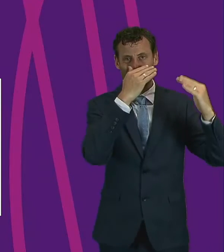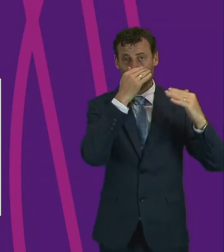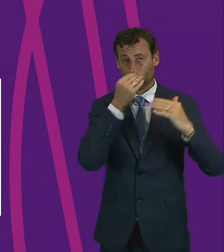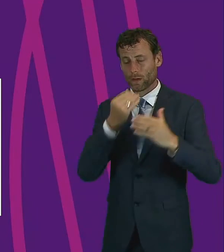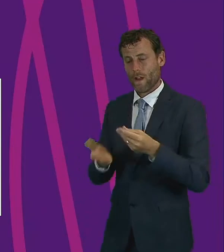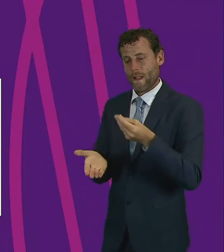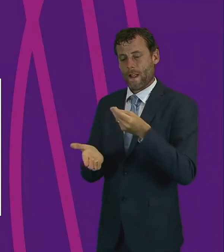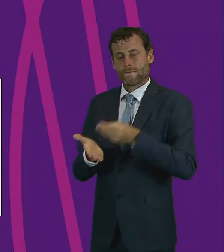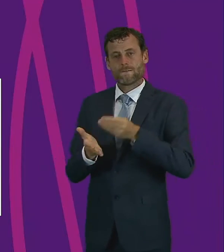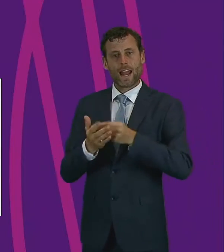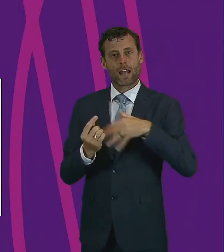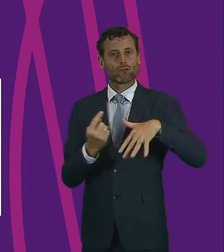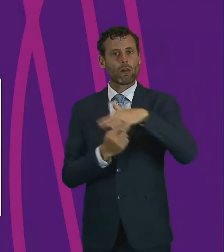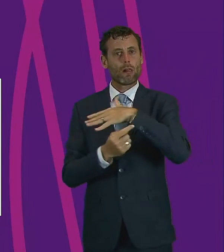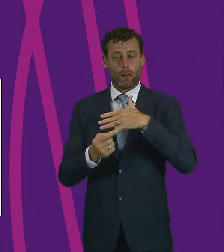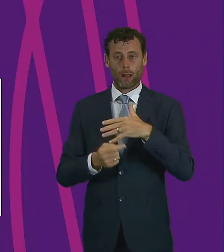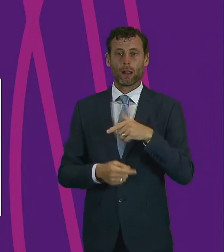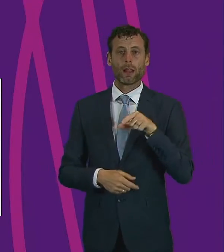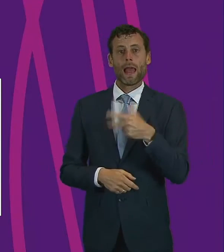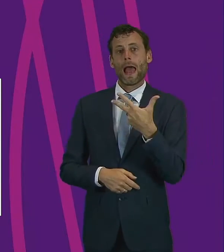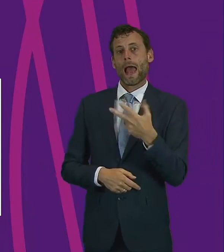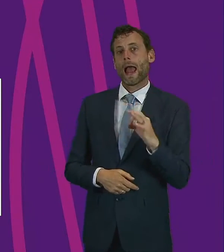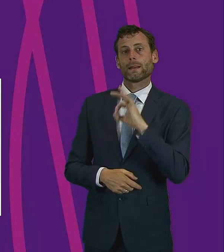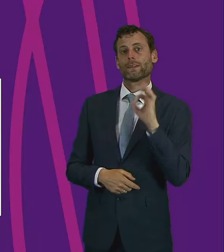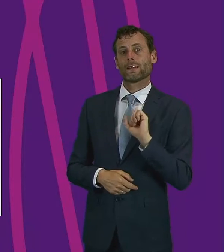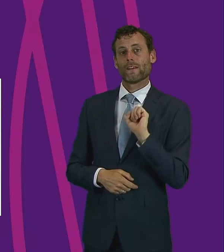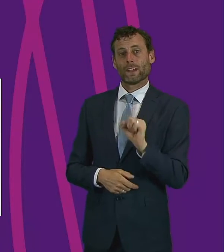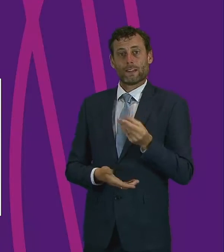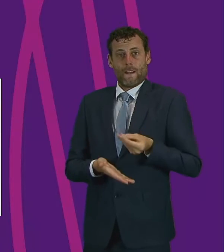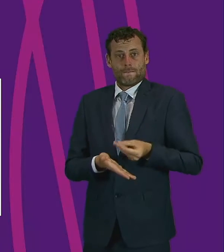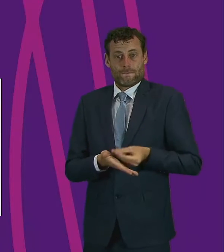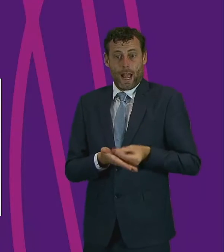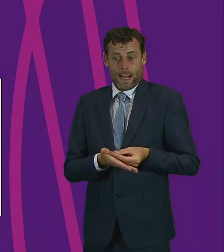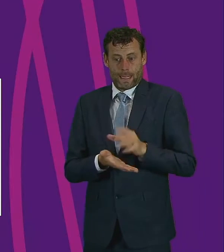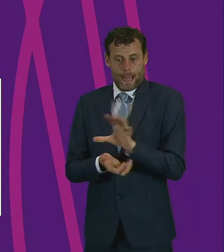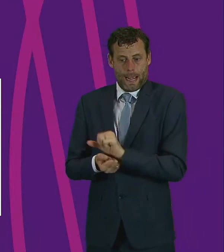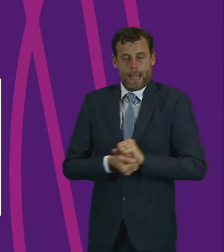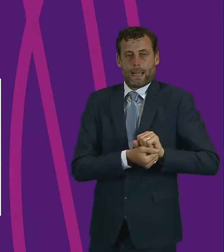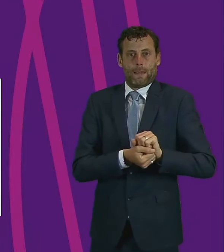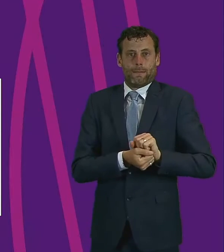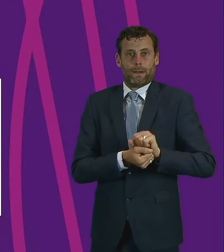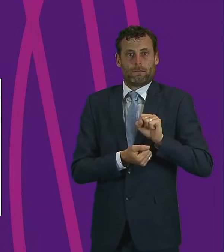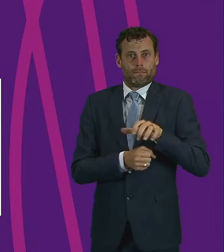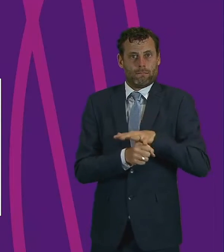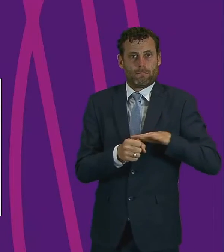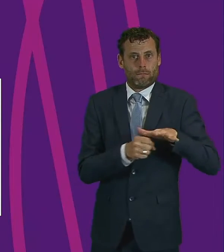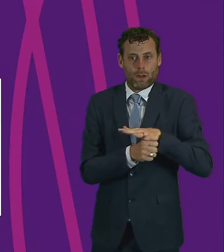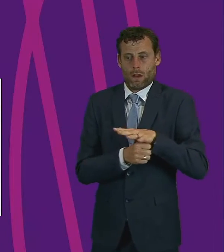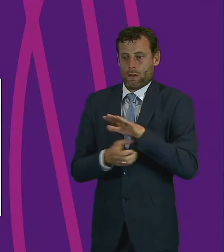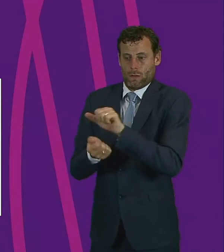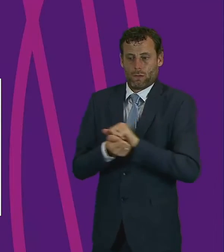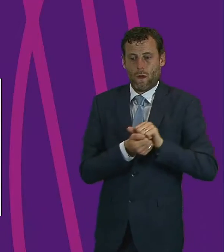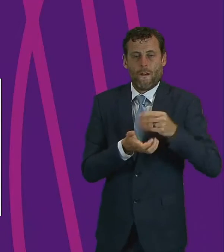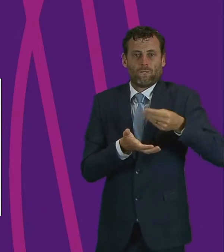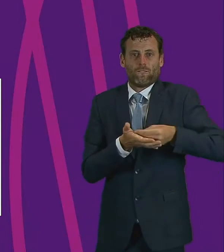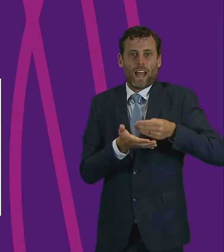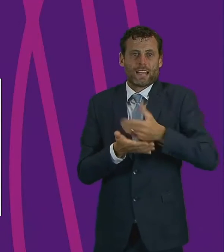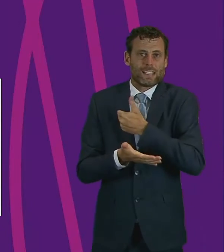with 80% of its finance going back into its own sector, like finance, insurance and real